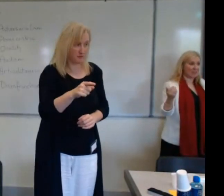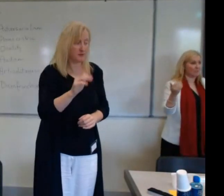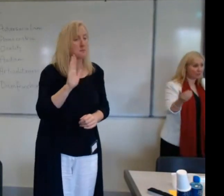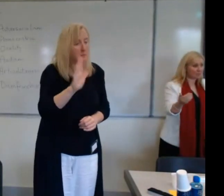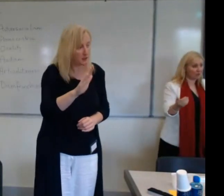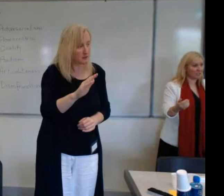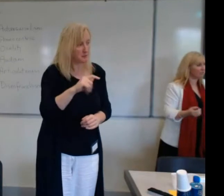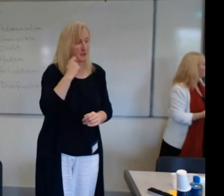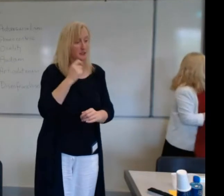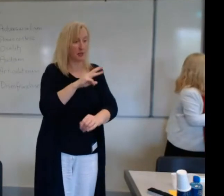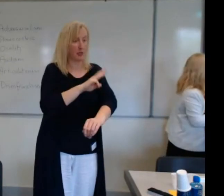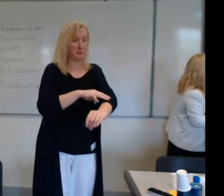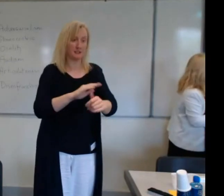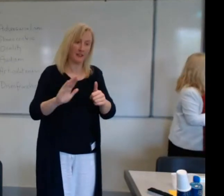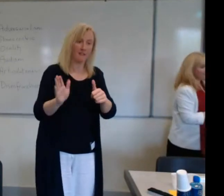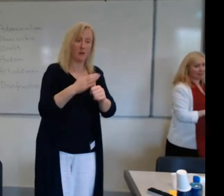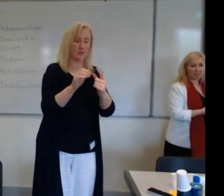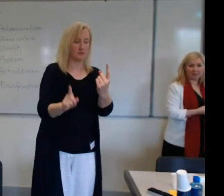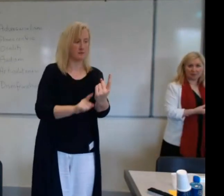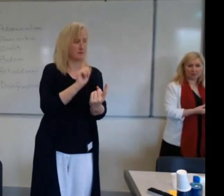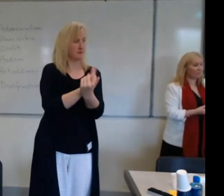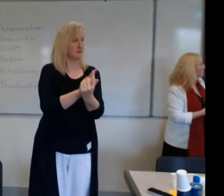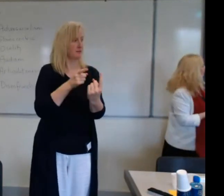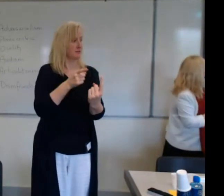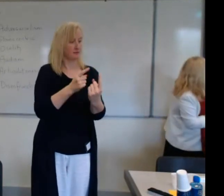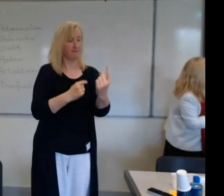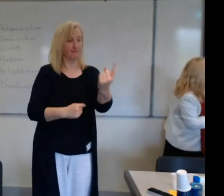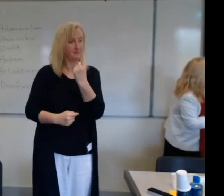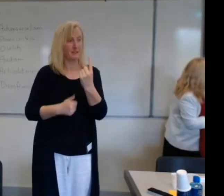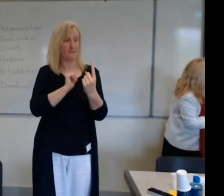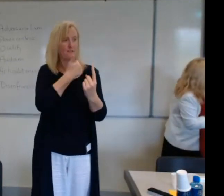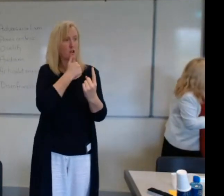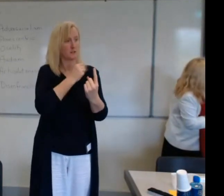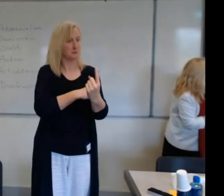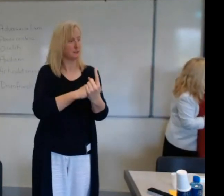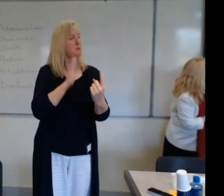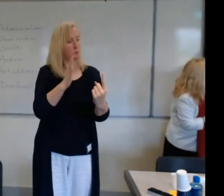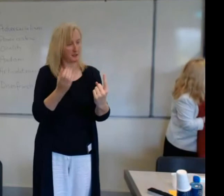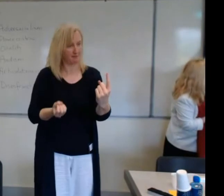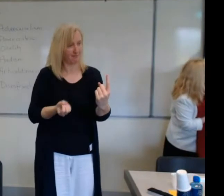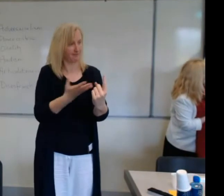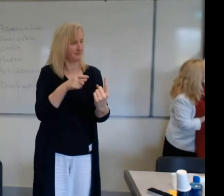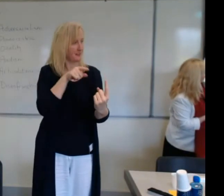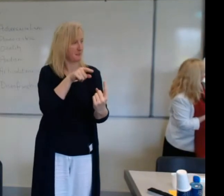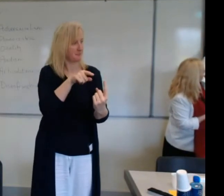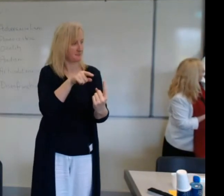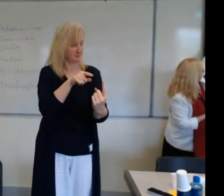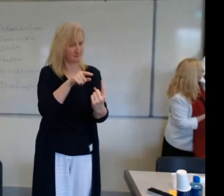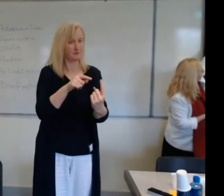the first point of reference, they are the people who come on the scene first. So in terms of thinking about how do we secure